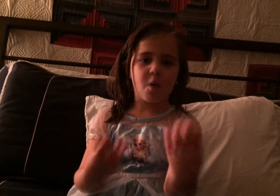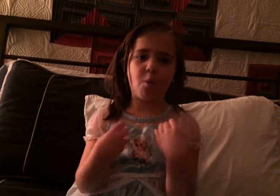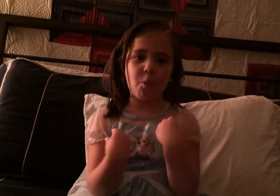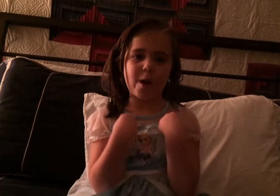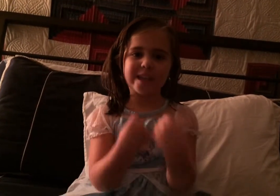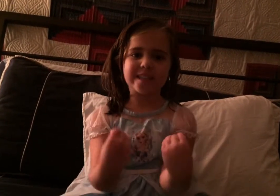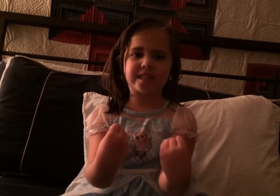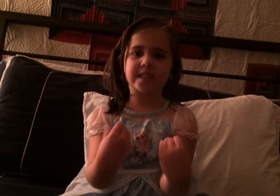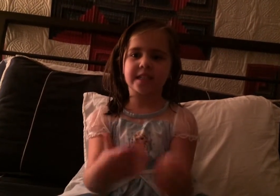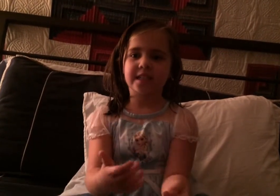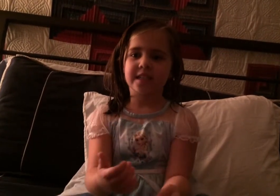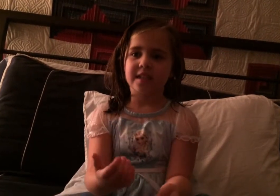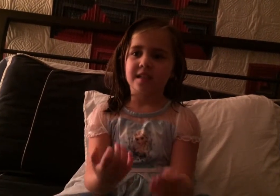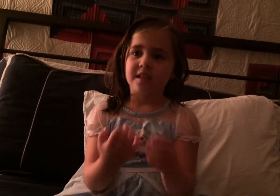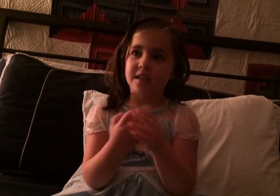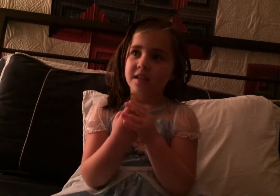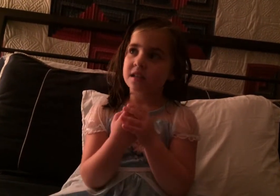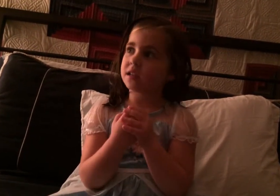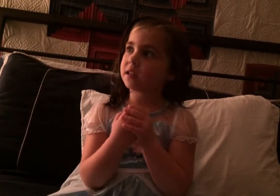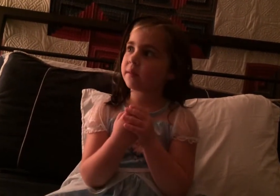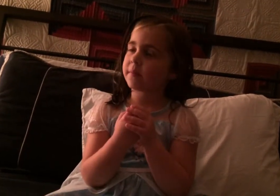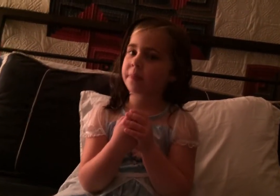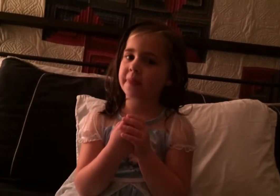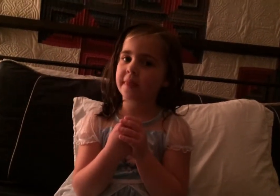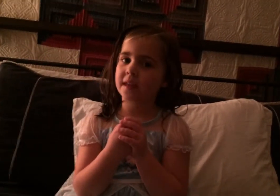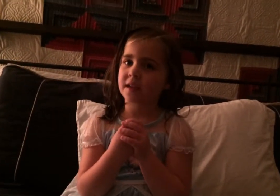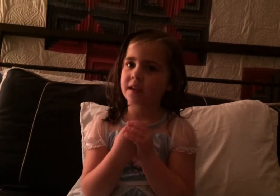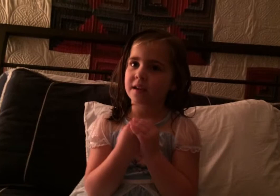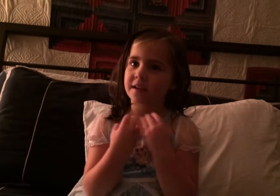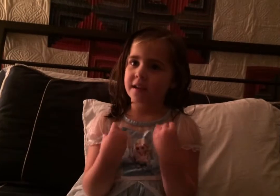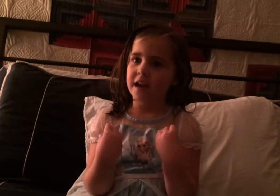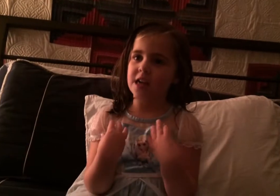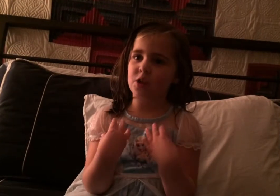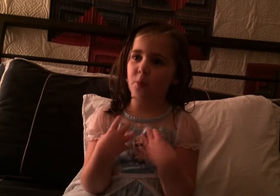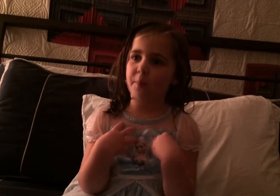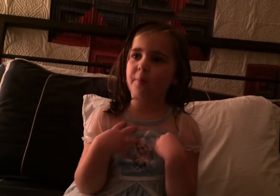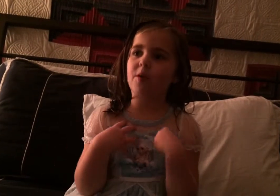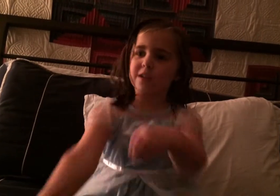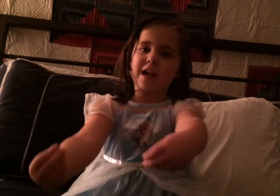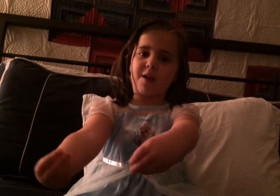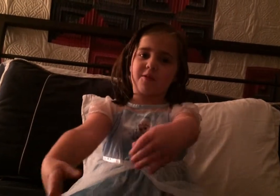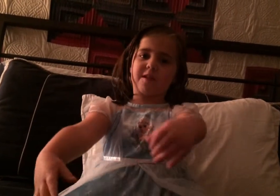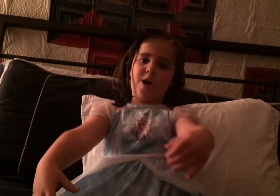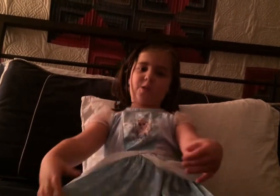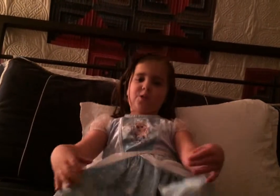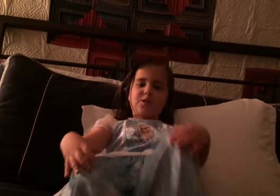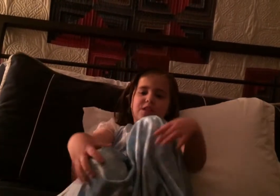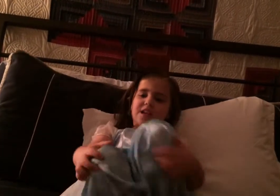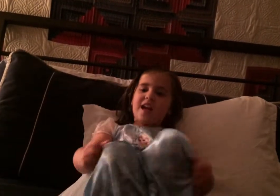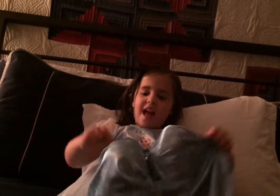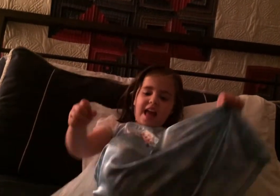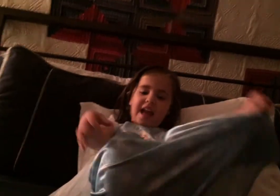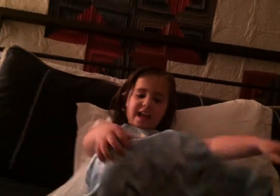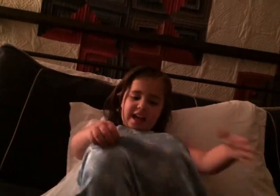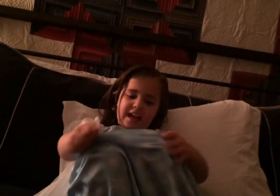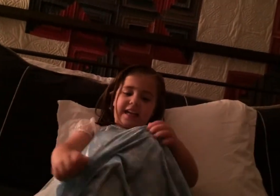White. How do you remember that's white? Because you're pulling out the colors. And